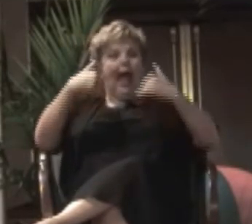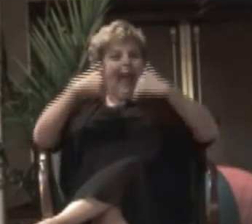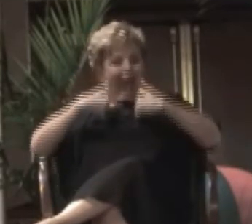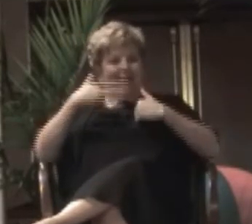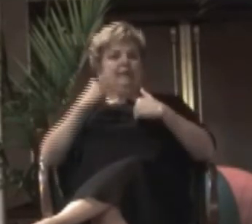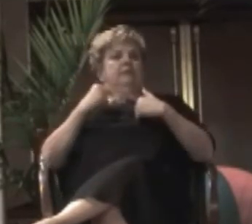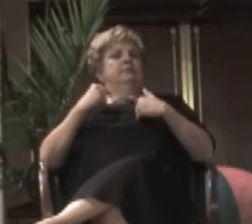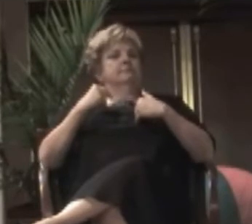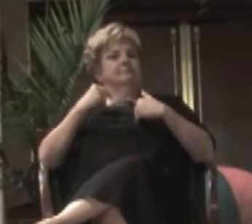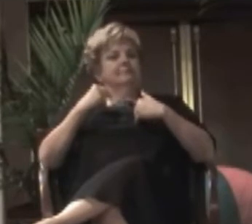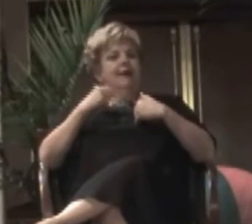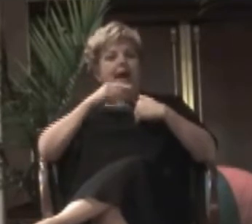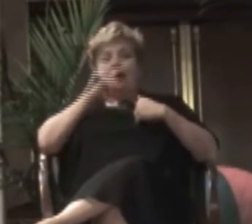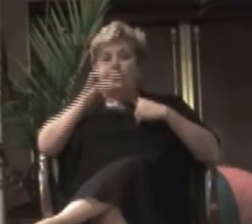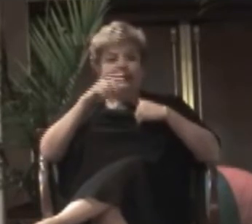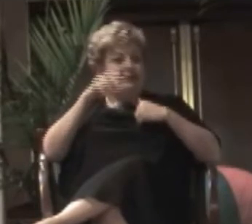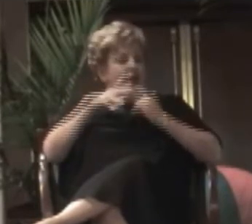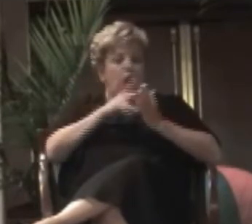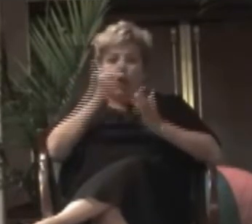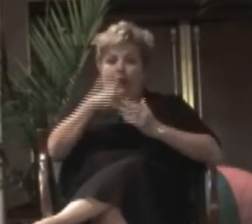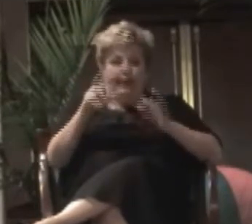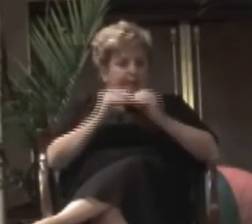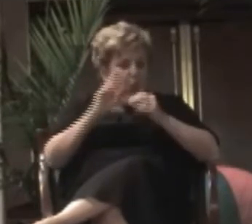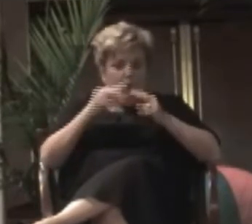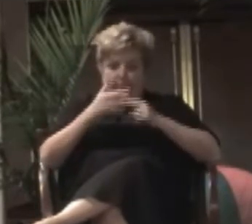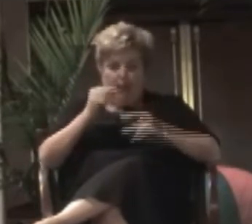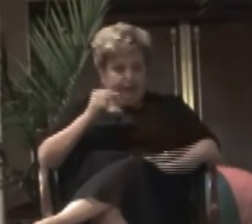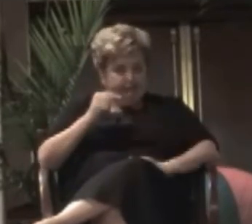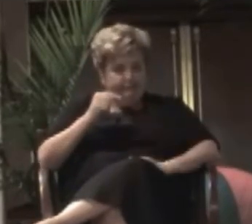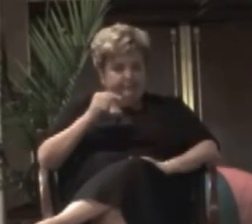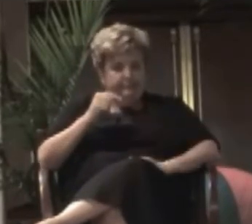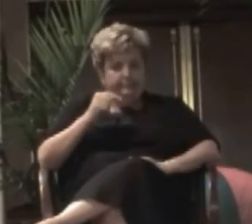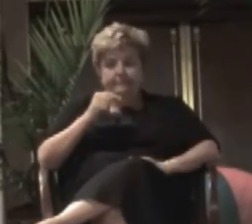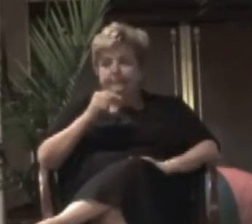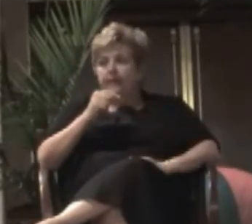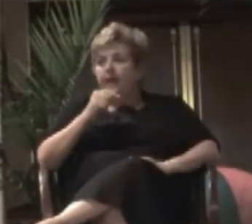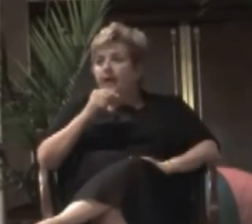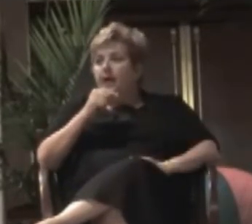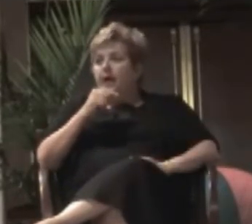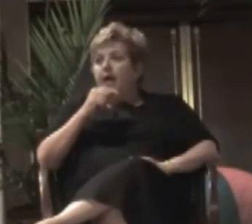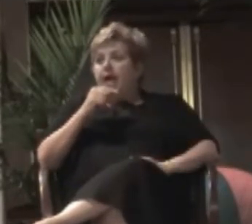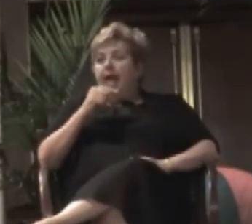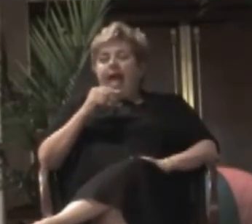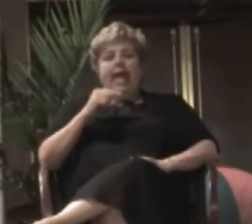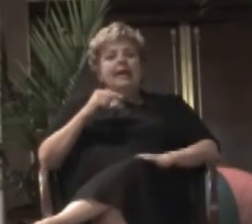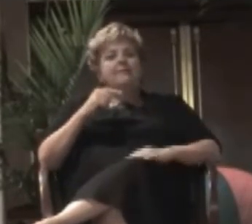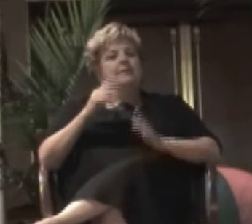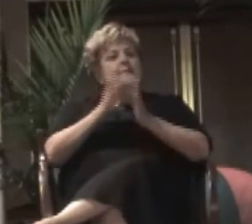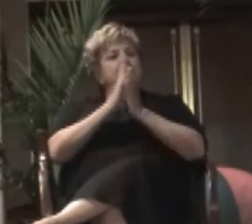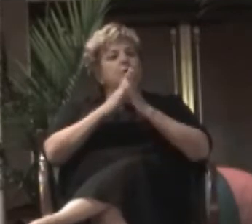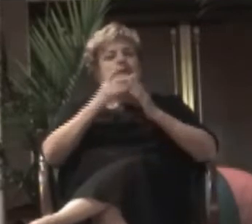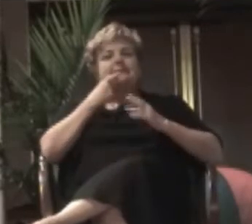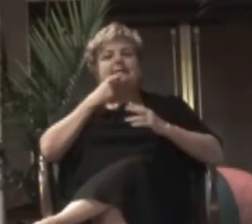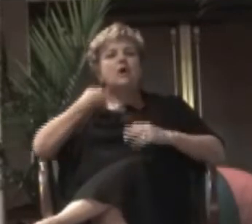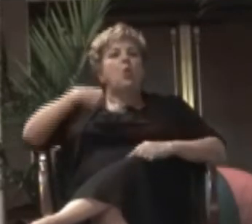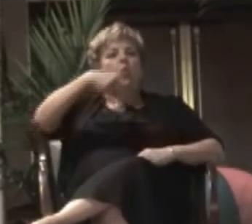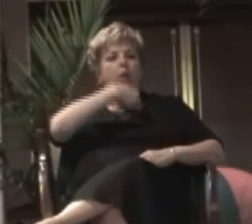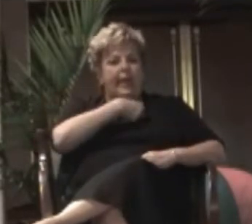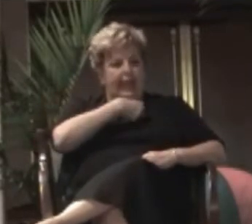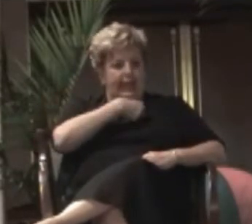to learn a great deal more about it. But we sort of colloquially refer to developing alcoholism as crossing a line from some other kind